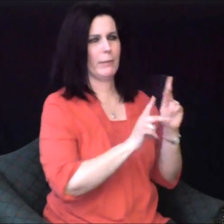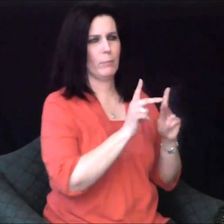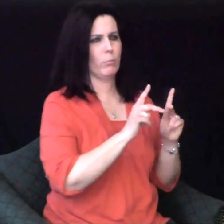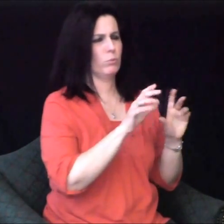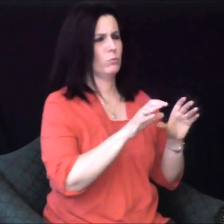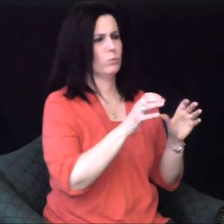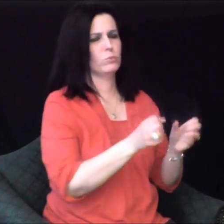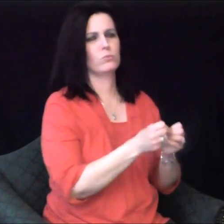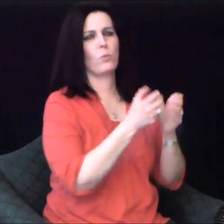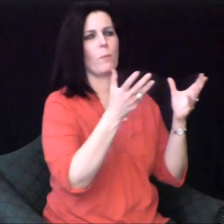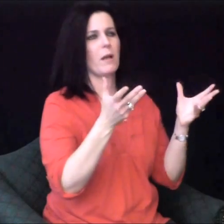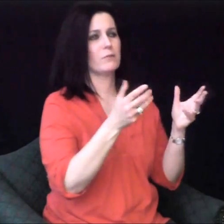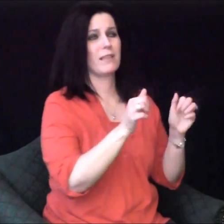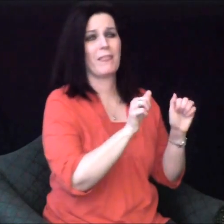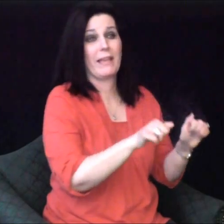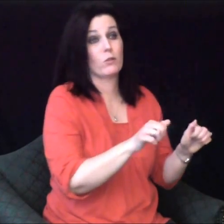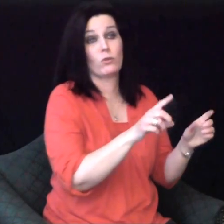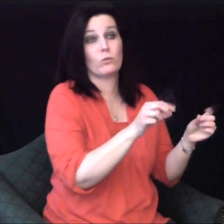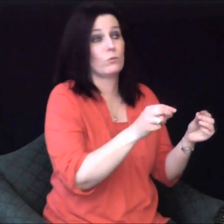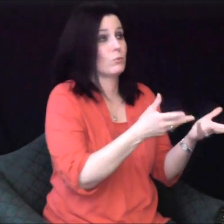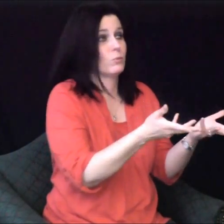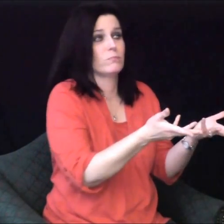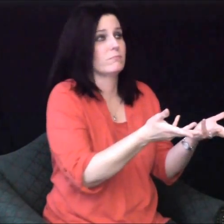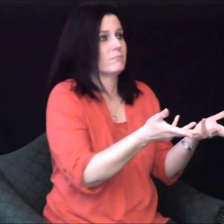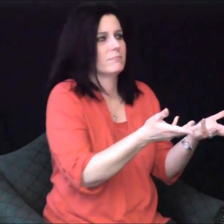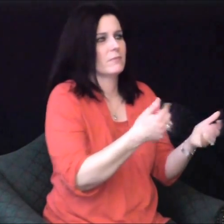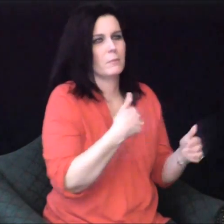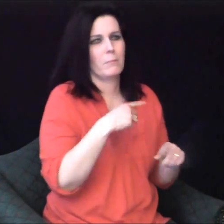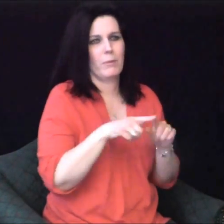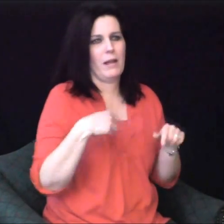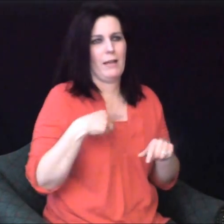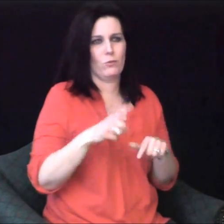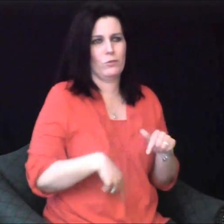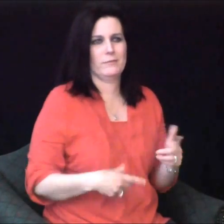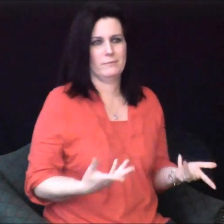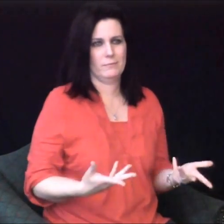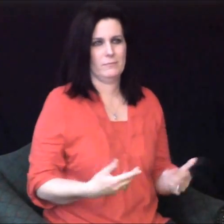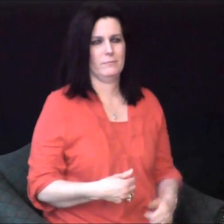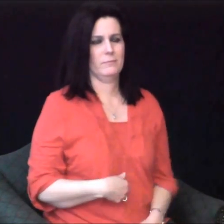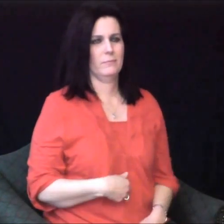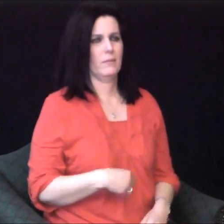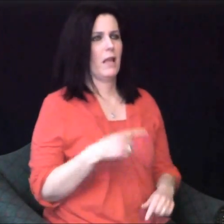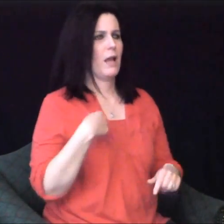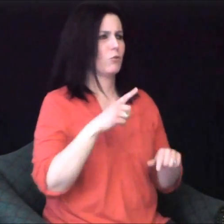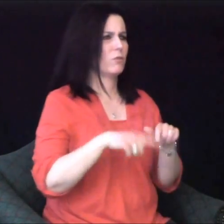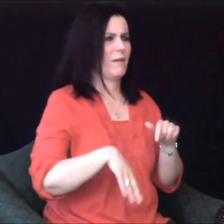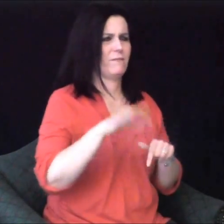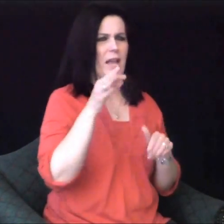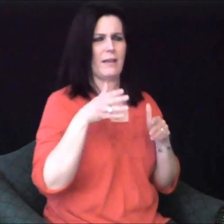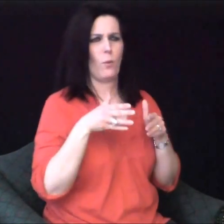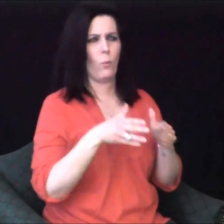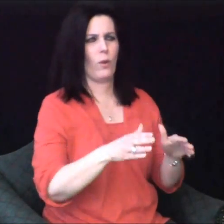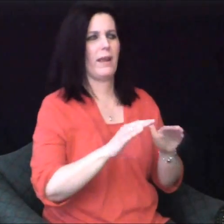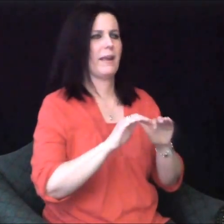hearing people doing so much that they could do, but I could not do it. I couldn't find a